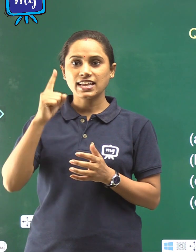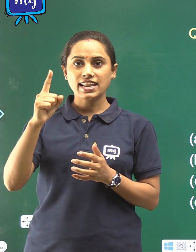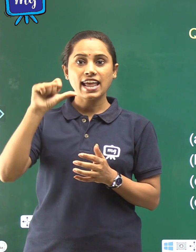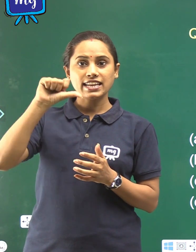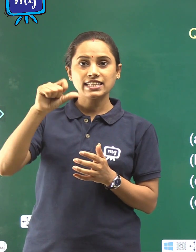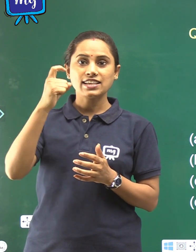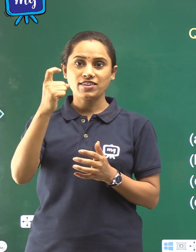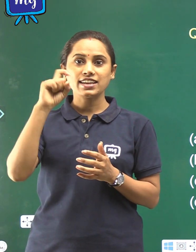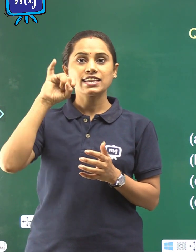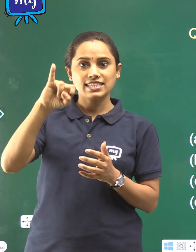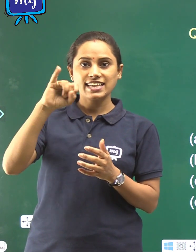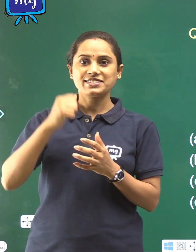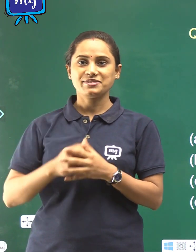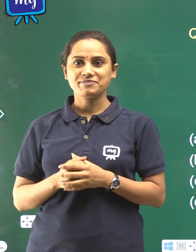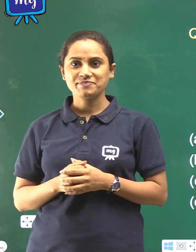1976,